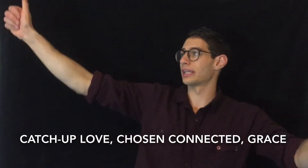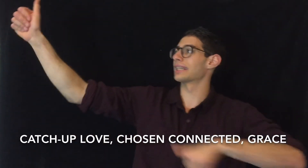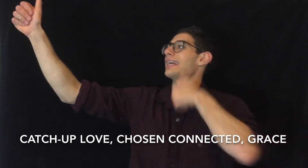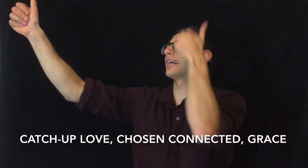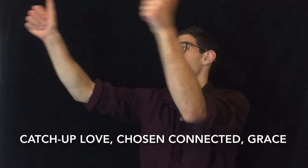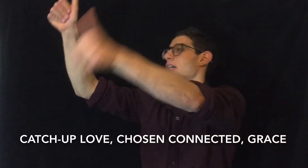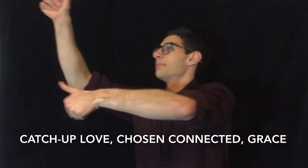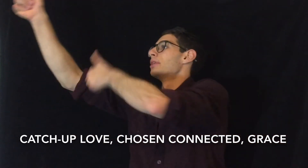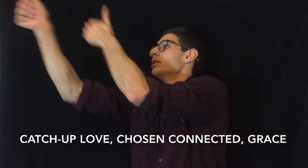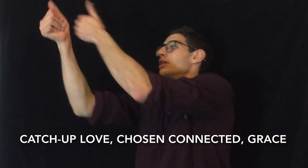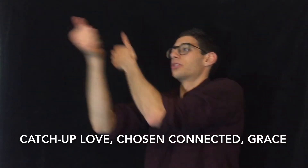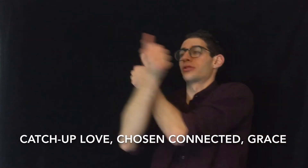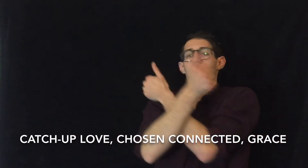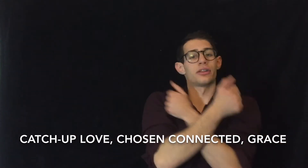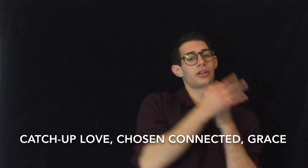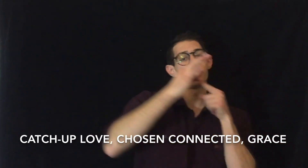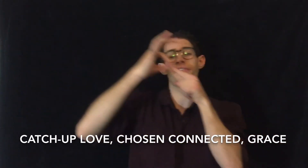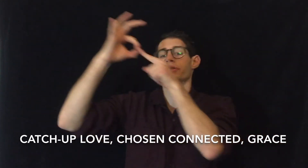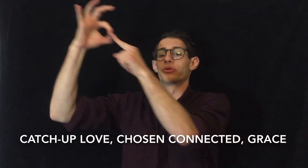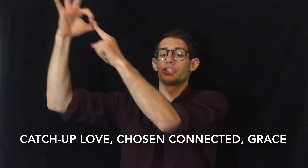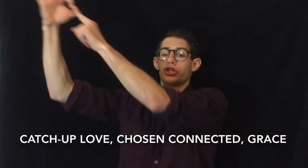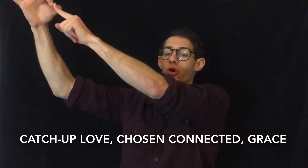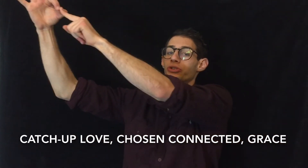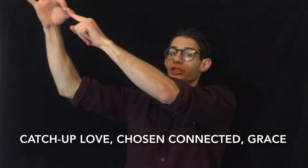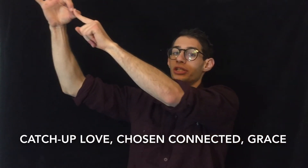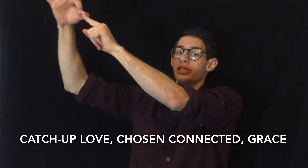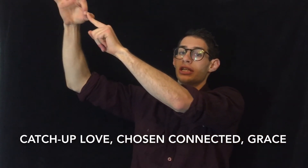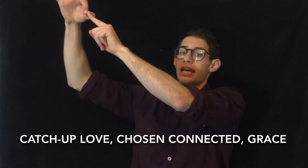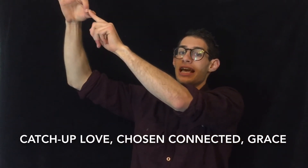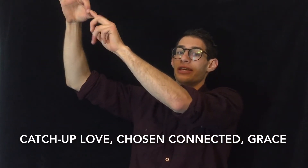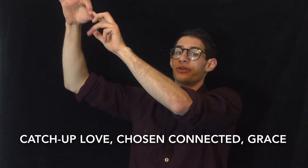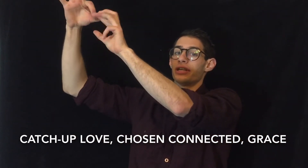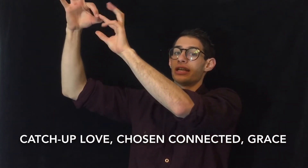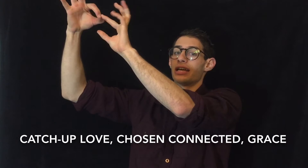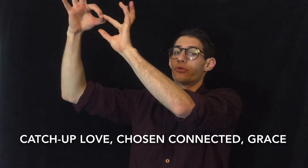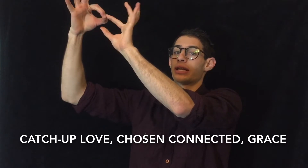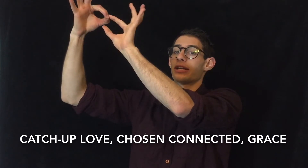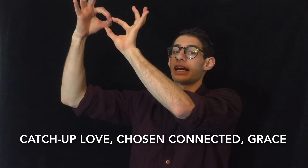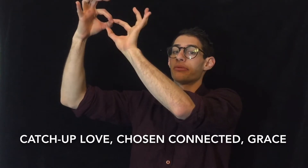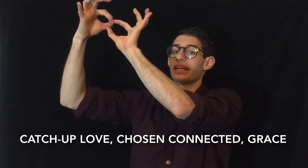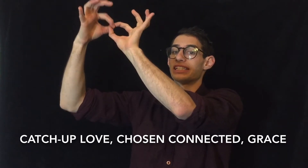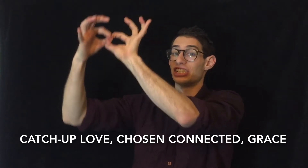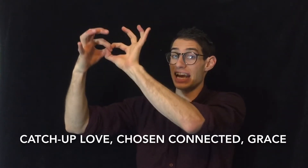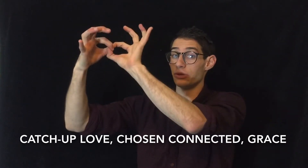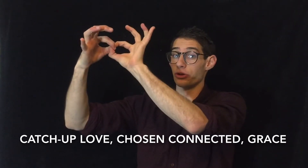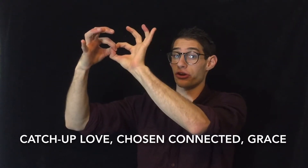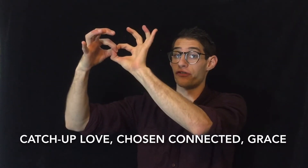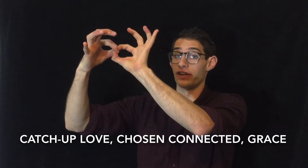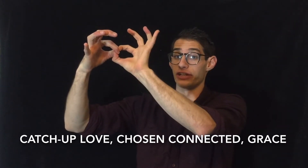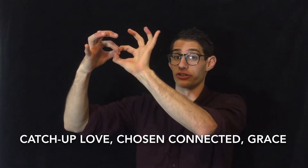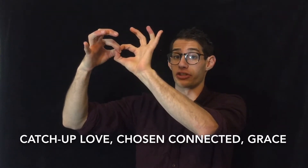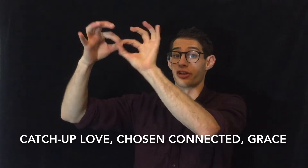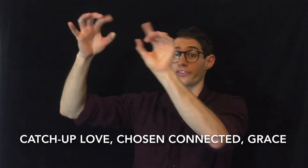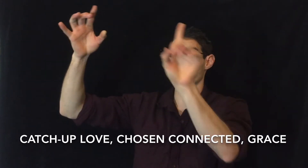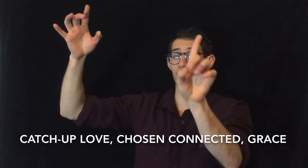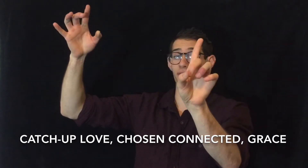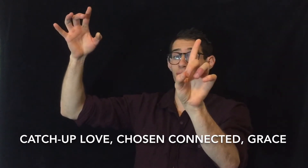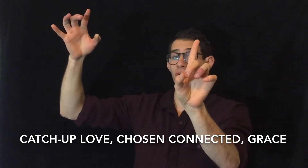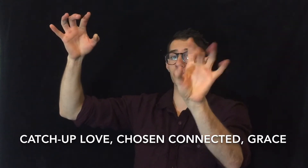going to catch up to that love. We're chosen. And we're going to kind of make a chain with our fingers there. So from the pointer